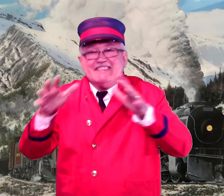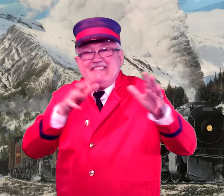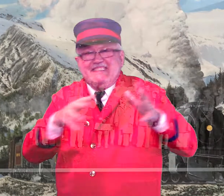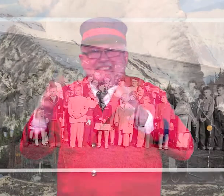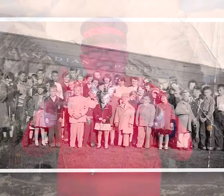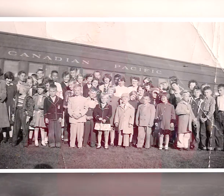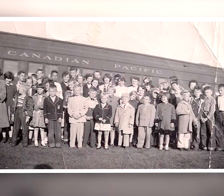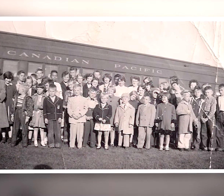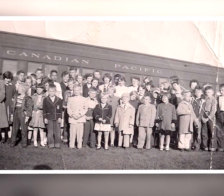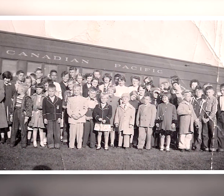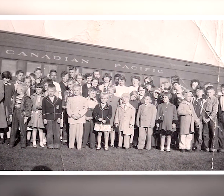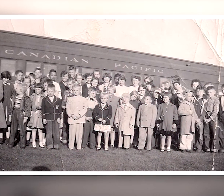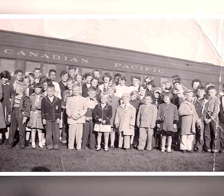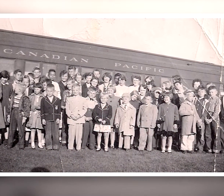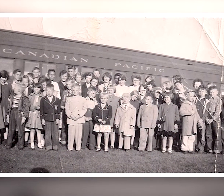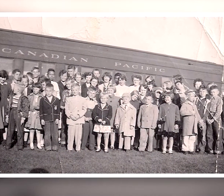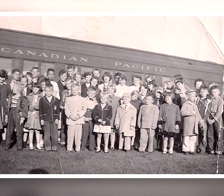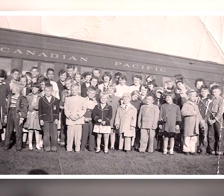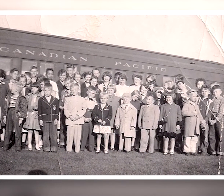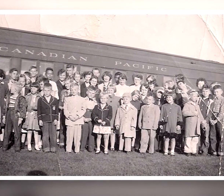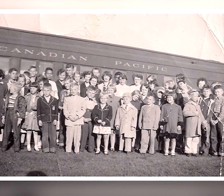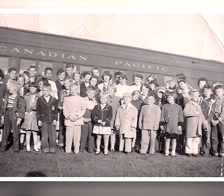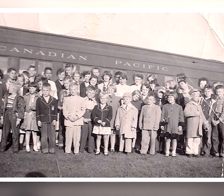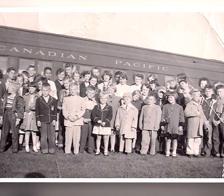on the platform to see them off.